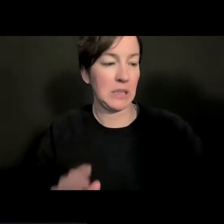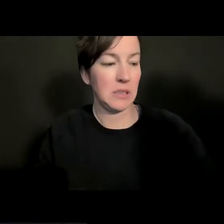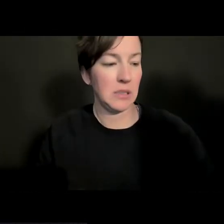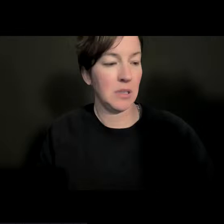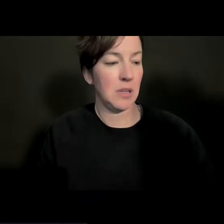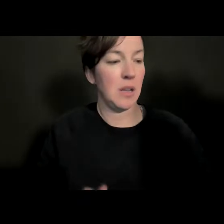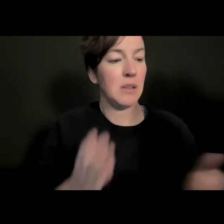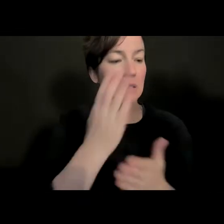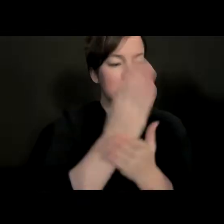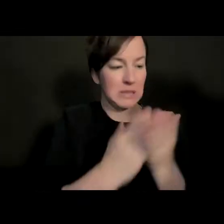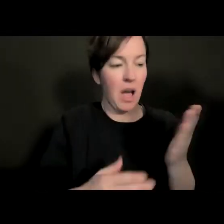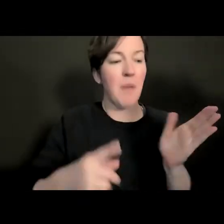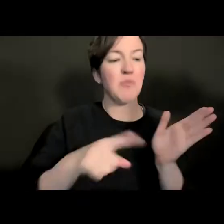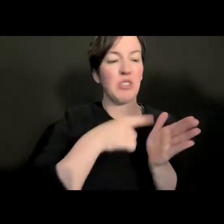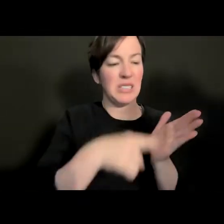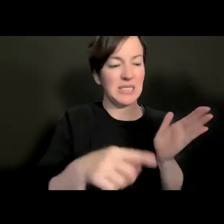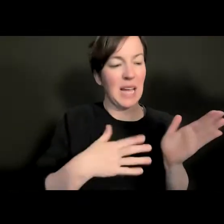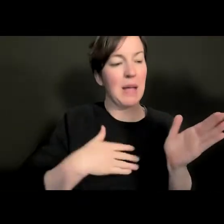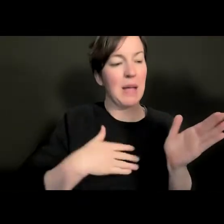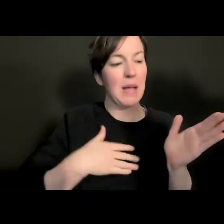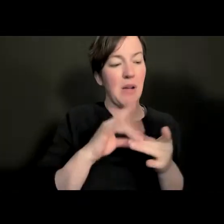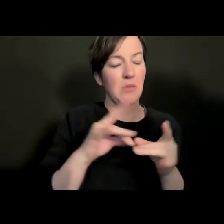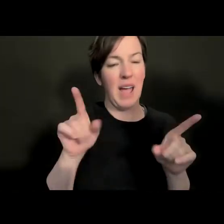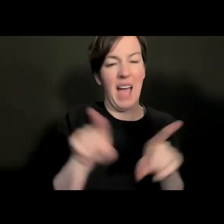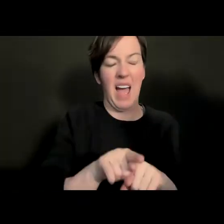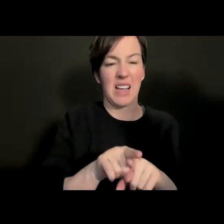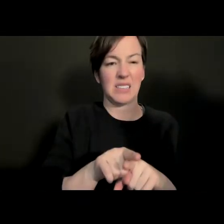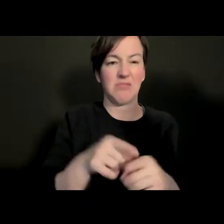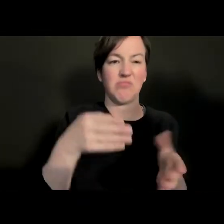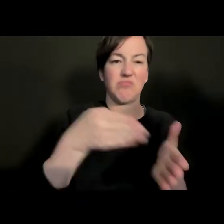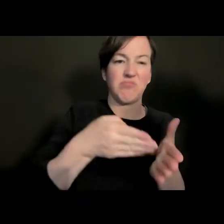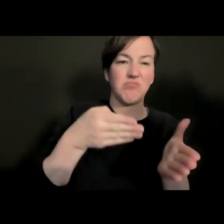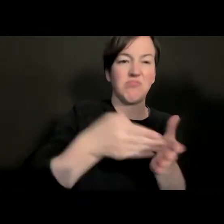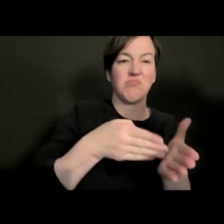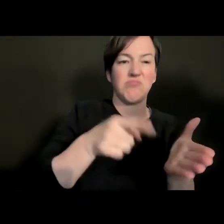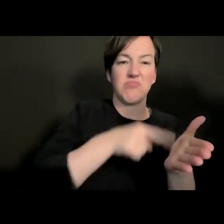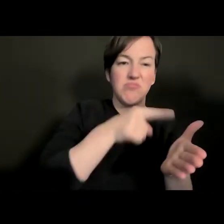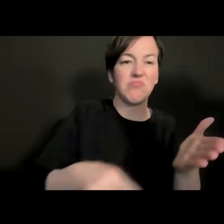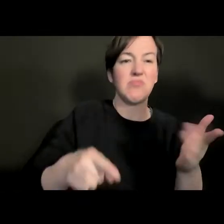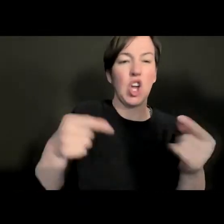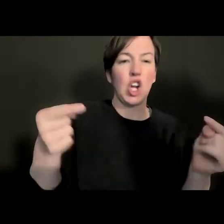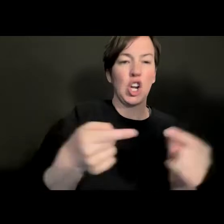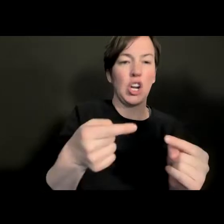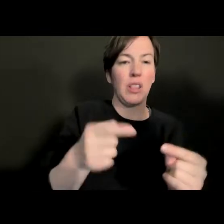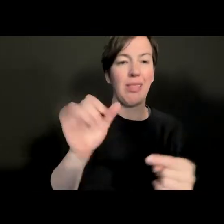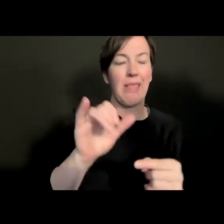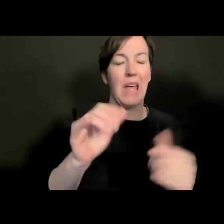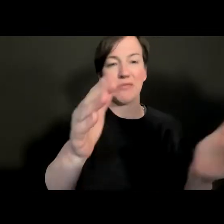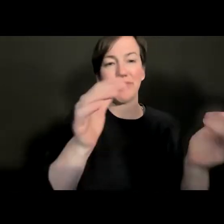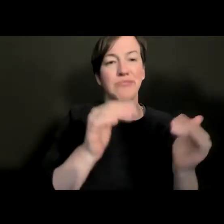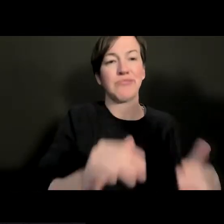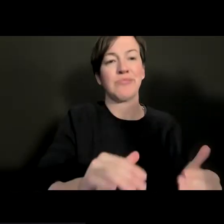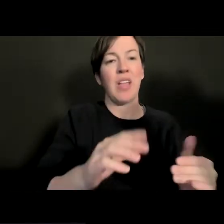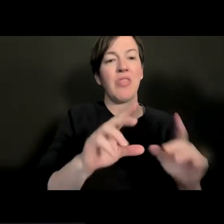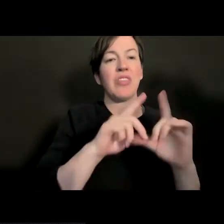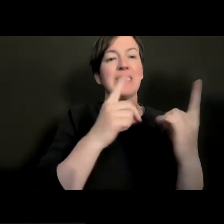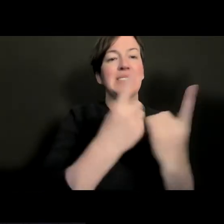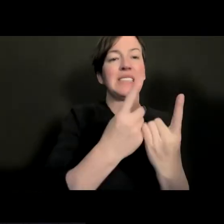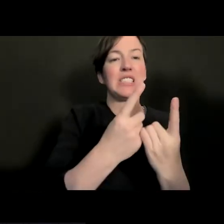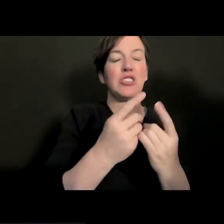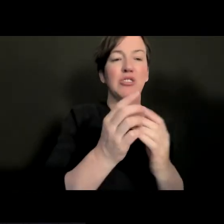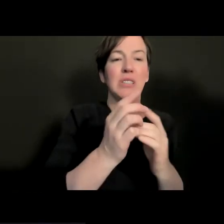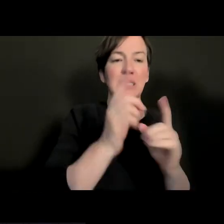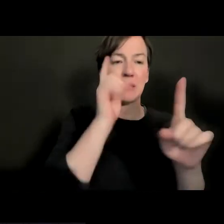Some may criticize my remarks as divisive and harmful, suggesting they undermine the district's mission and invite